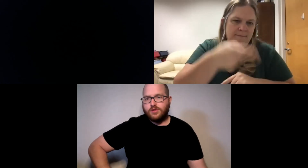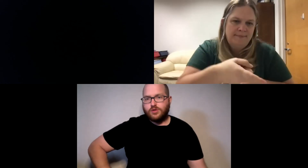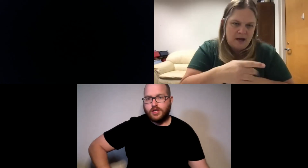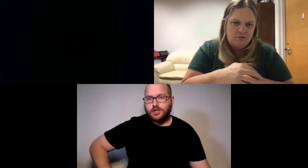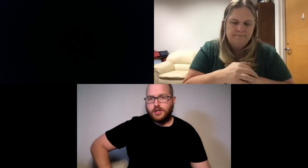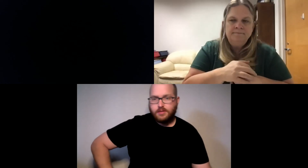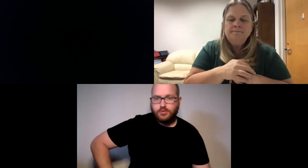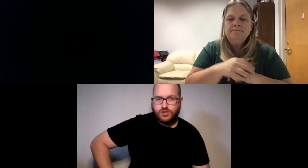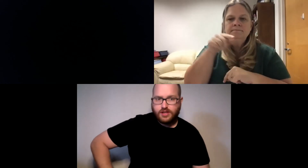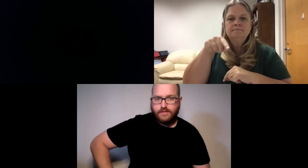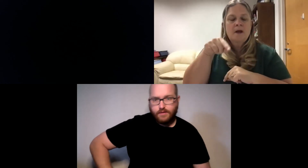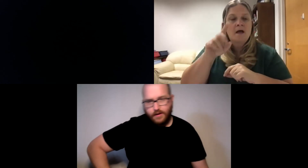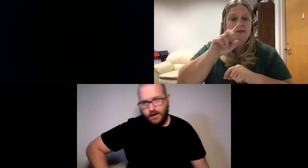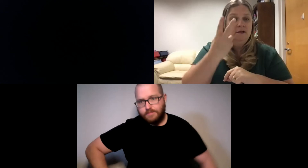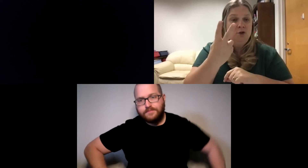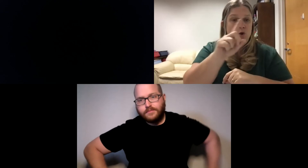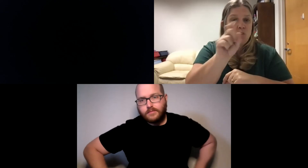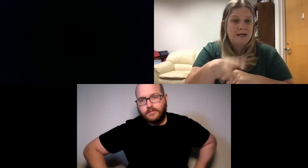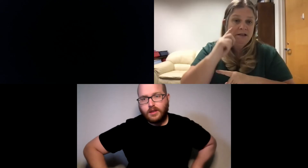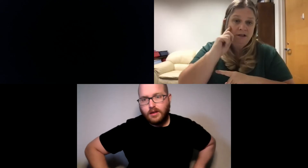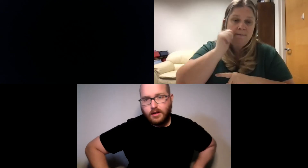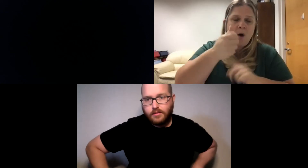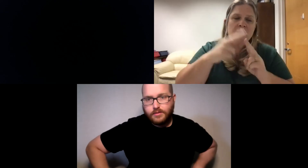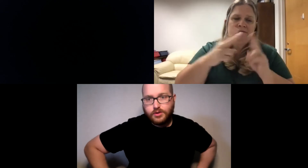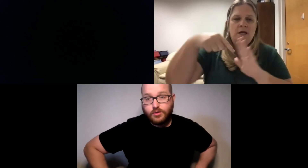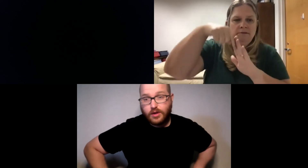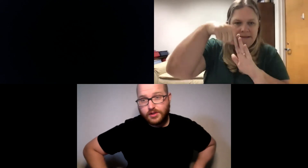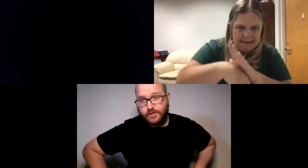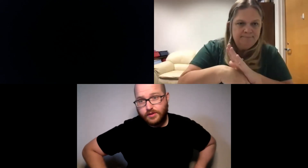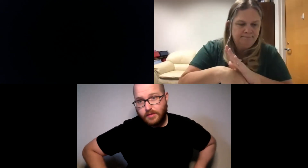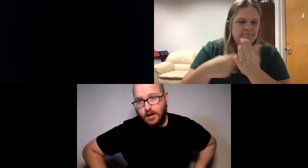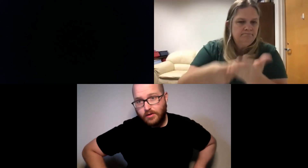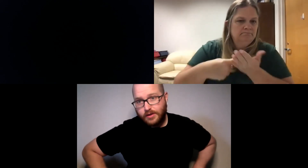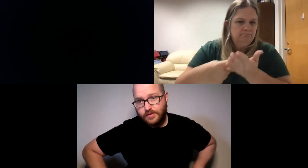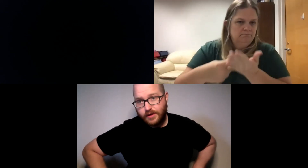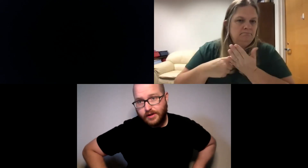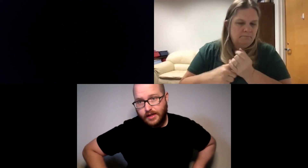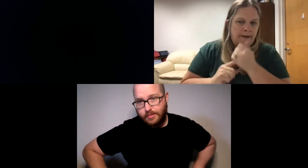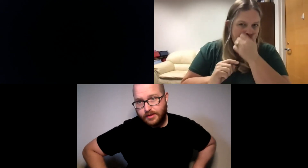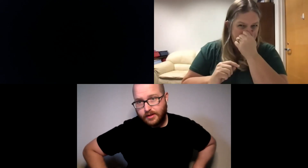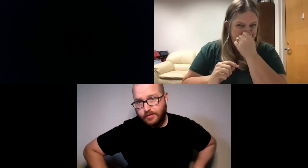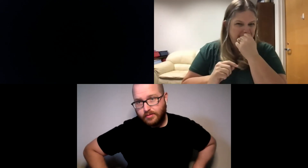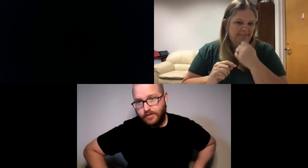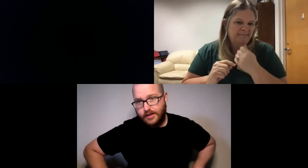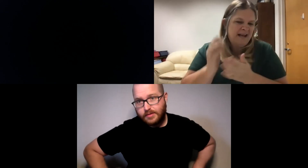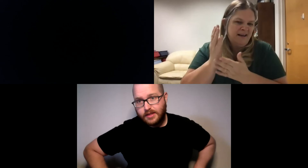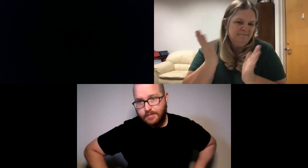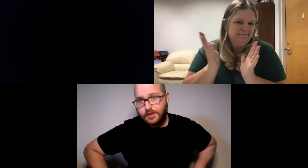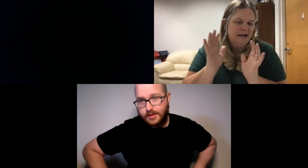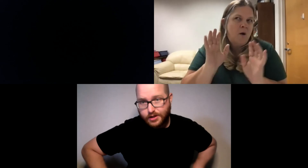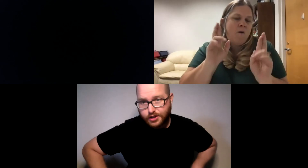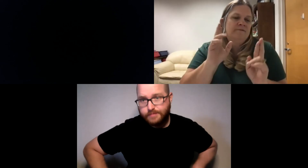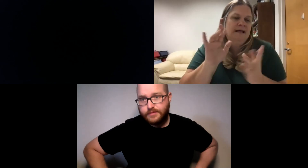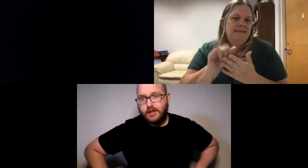brief introduction and then proceed from there. The 2 questions for tomorrow is very deep. It's going to provide some